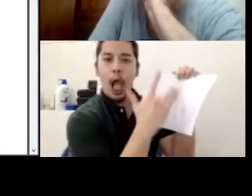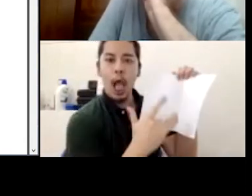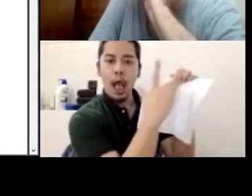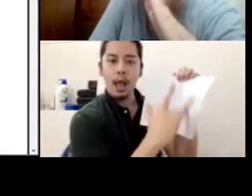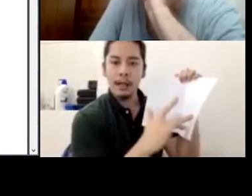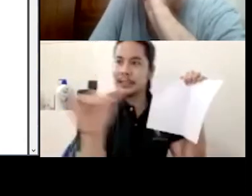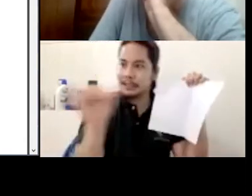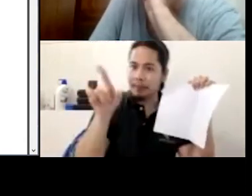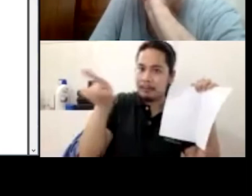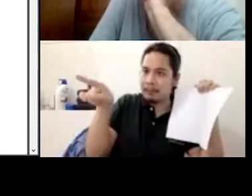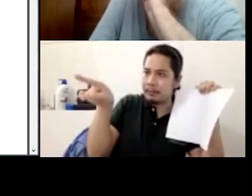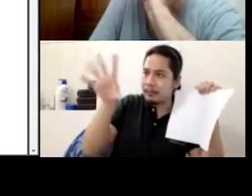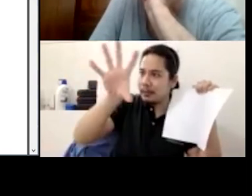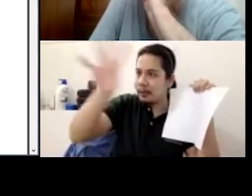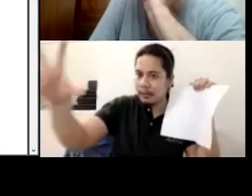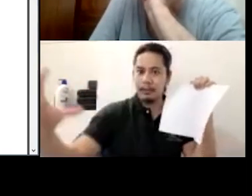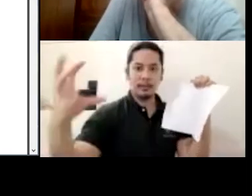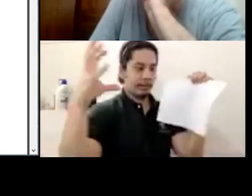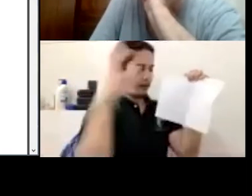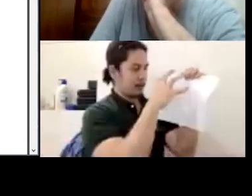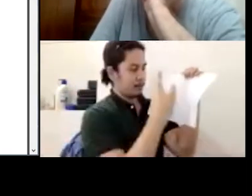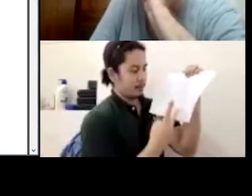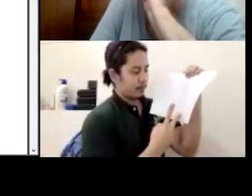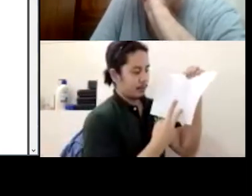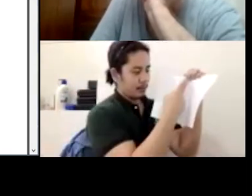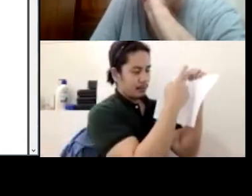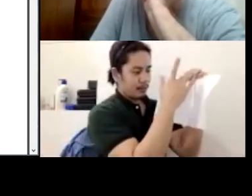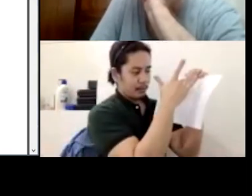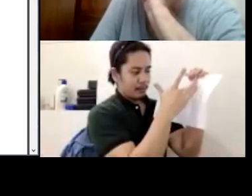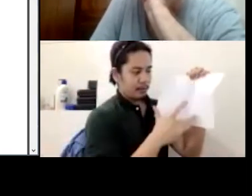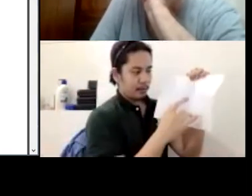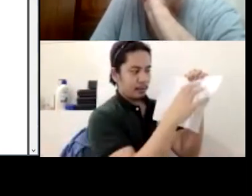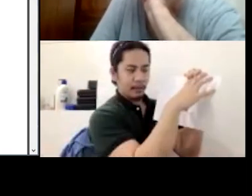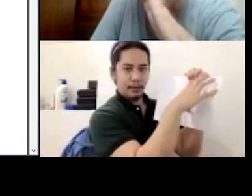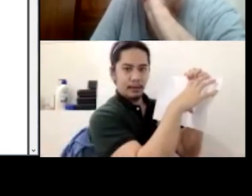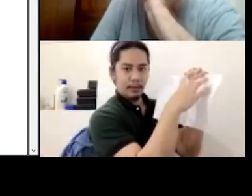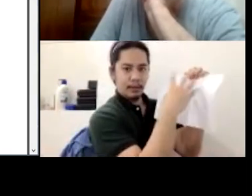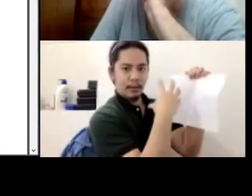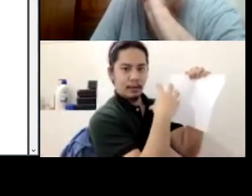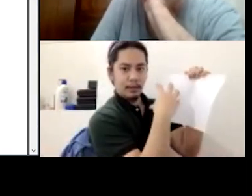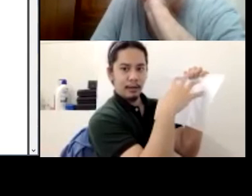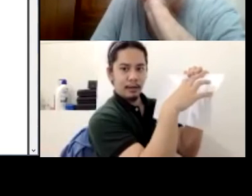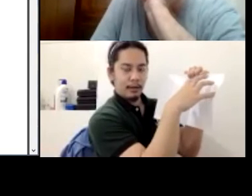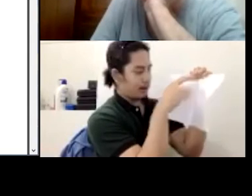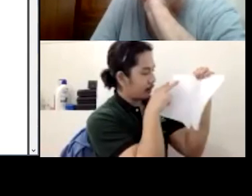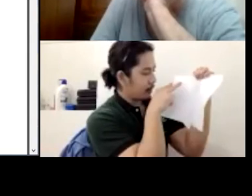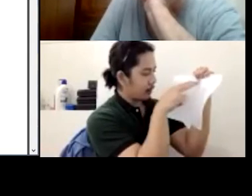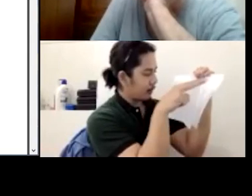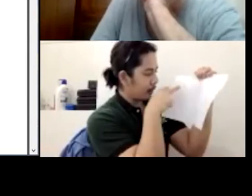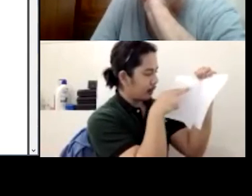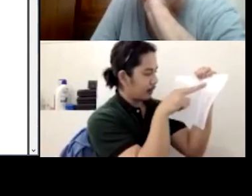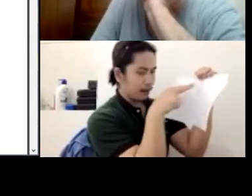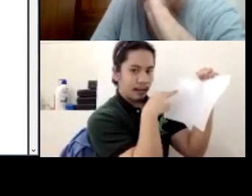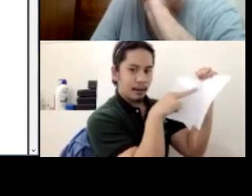dictionary. Here is the chart, right? So we put that there. There's no middle. We use